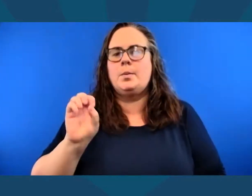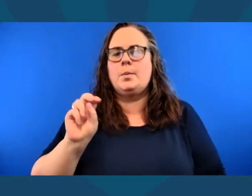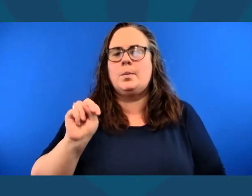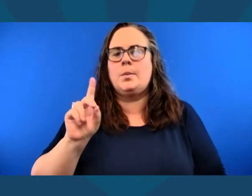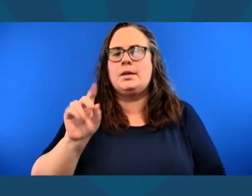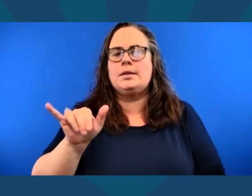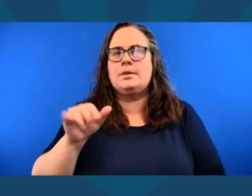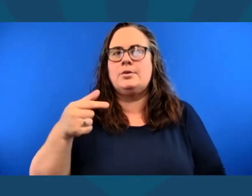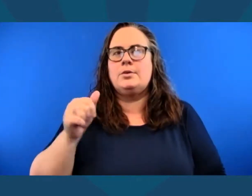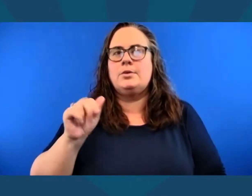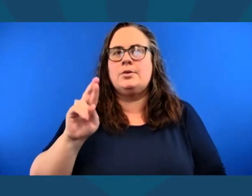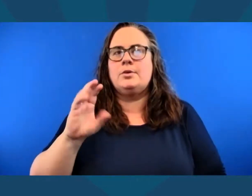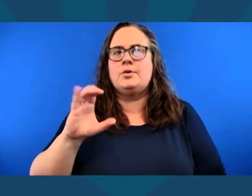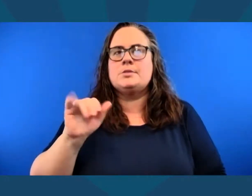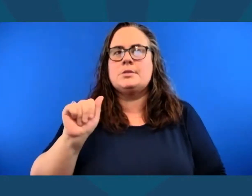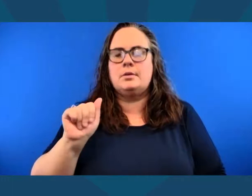Wendy Garcia.